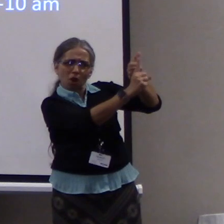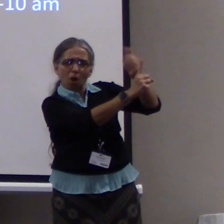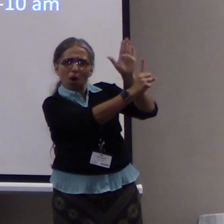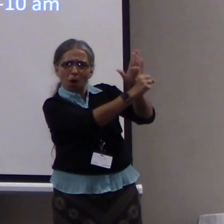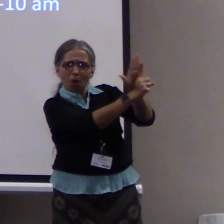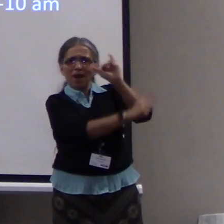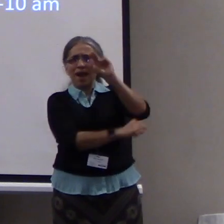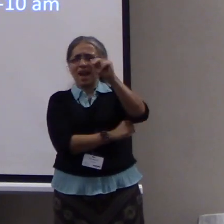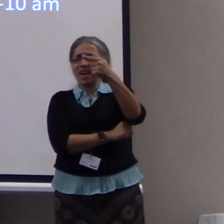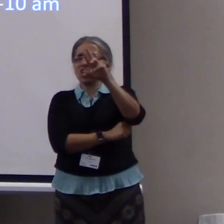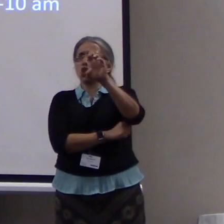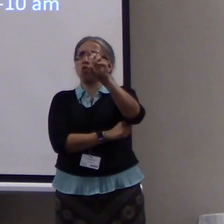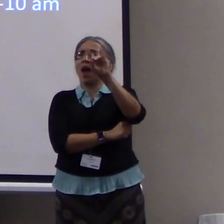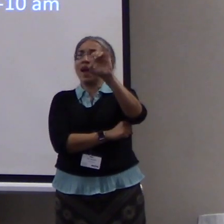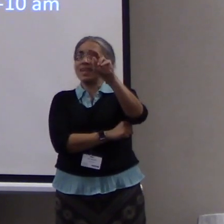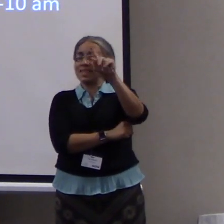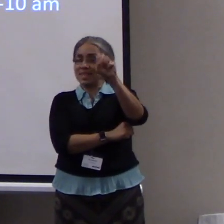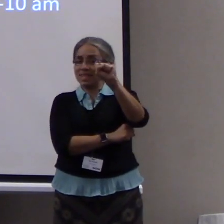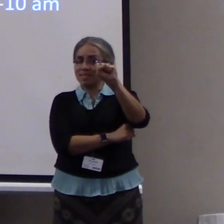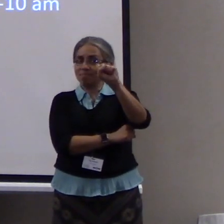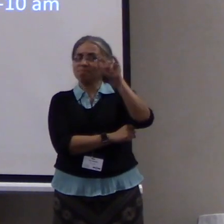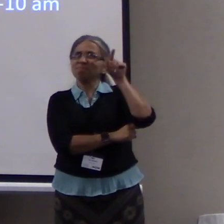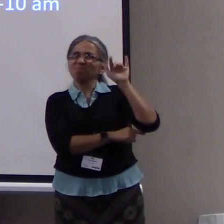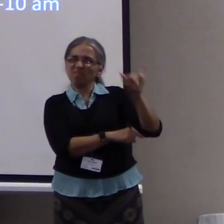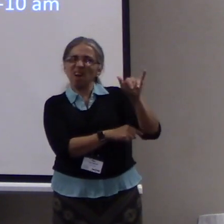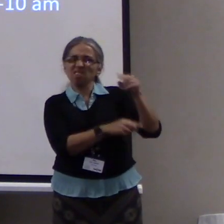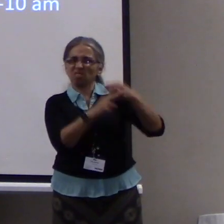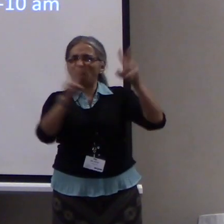ASL has its own ingredients,